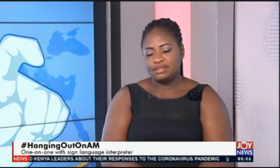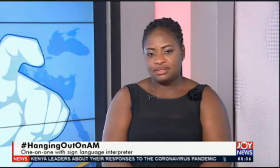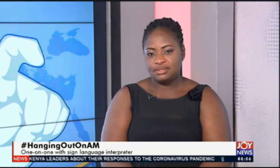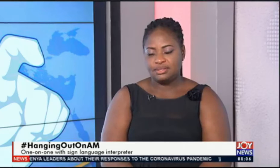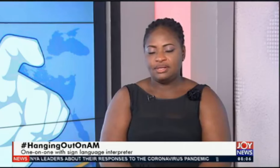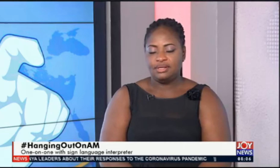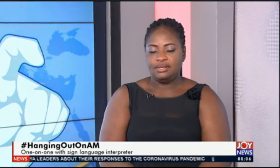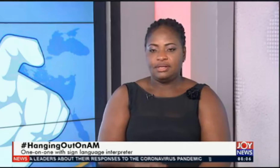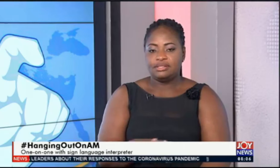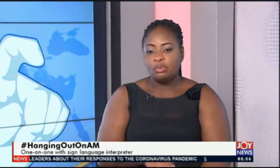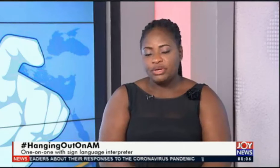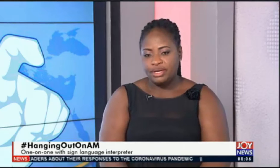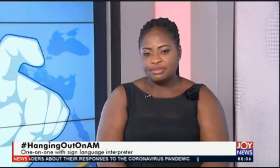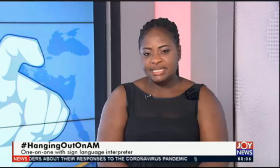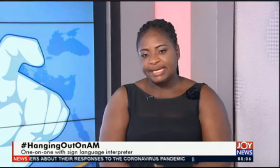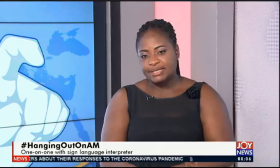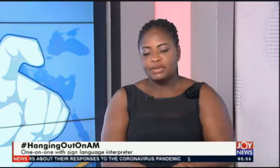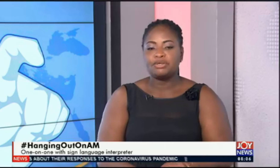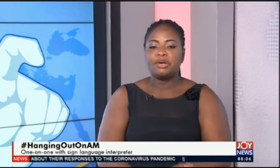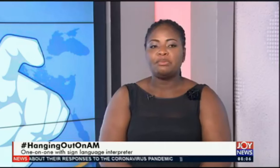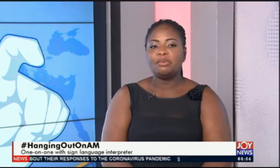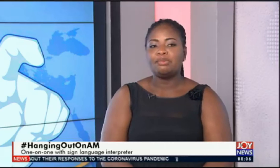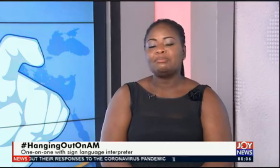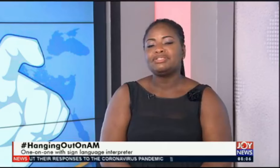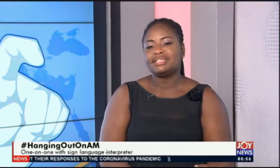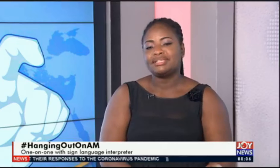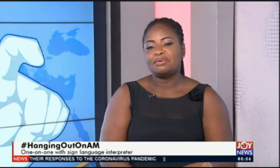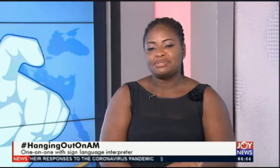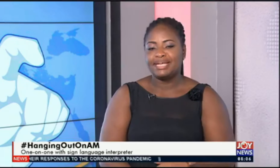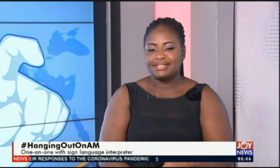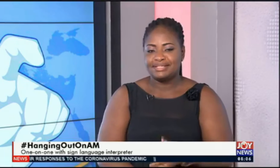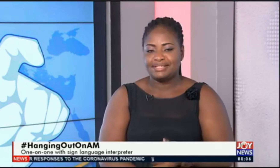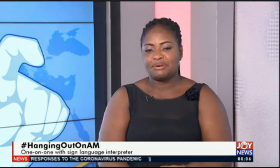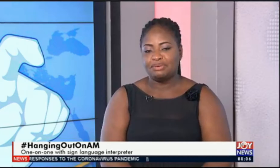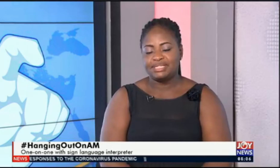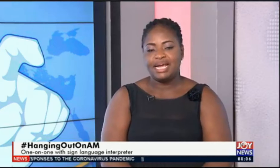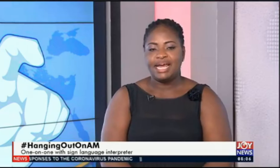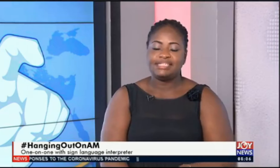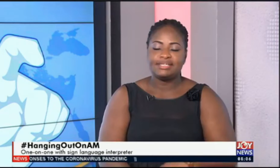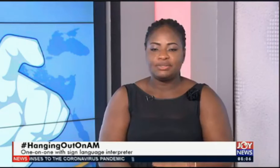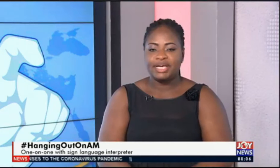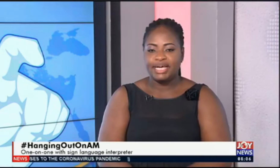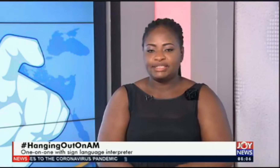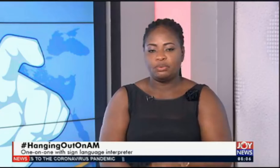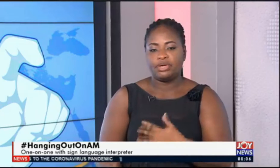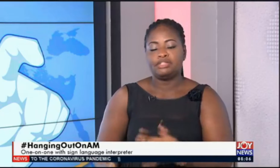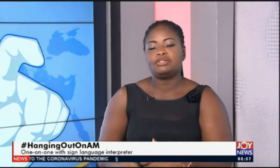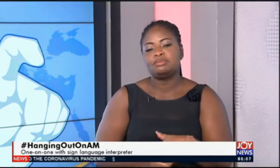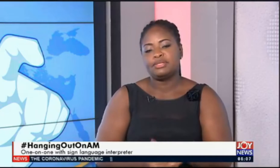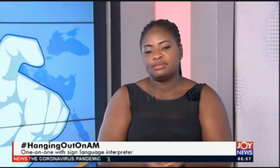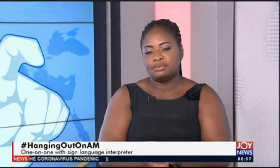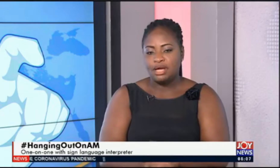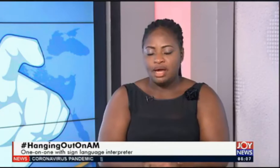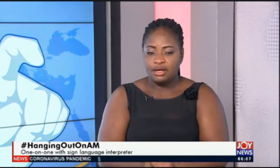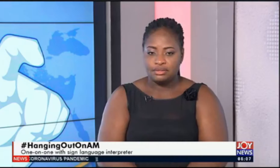our pastors, Sam Williams, signing. So I told my mom, I'm interested, I want to learn this language. And she says, okay, she will introduce